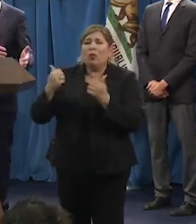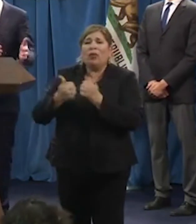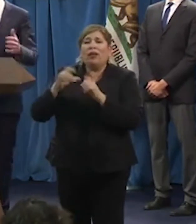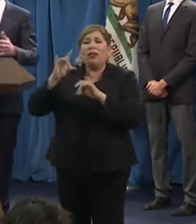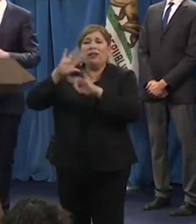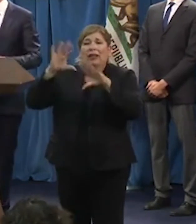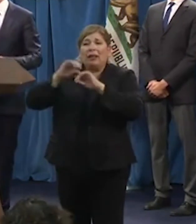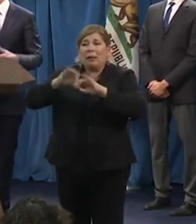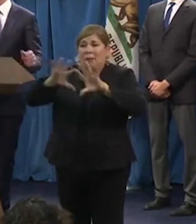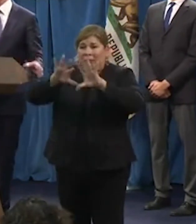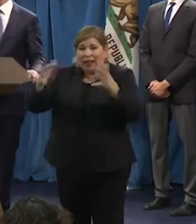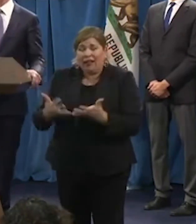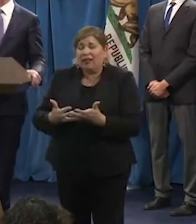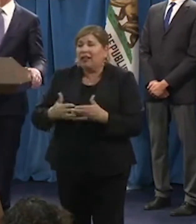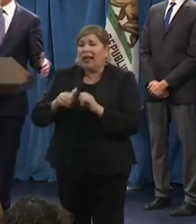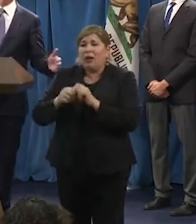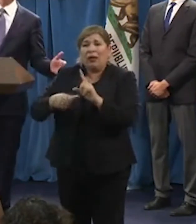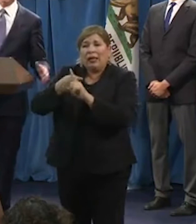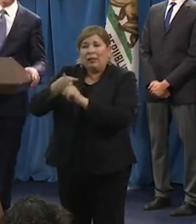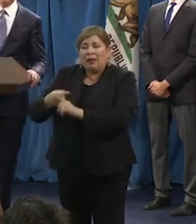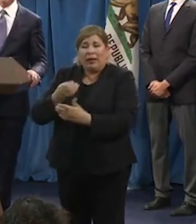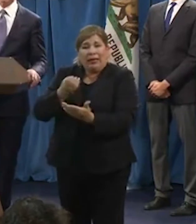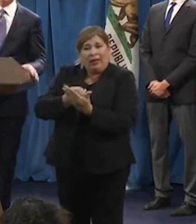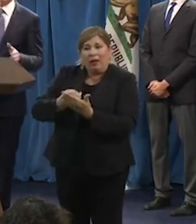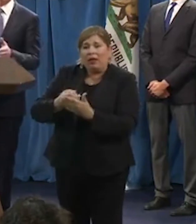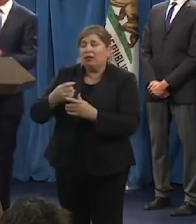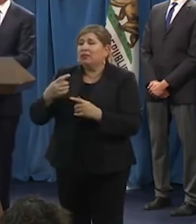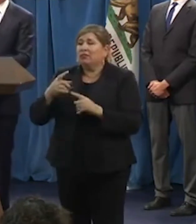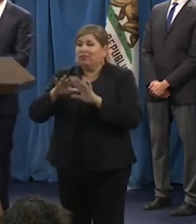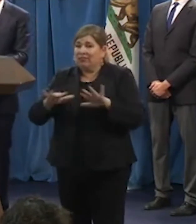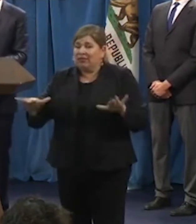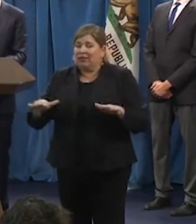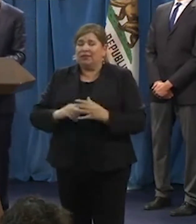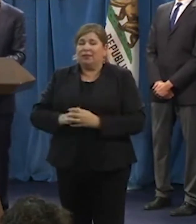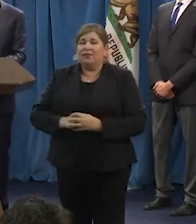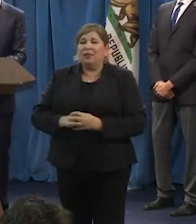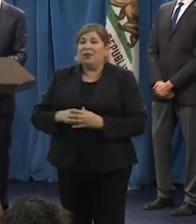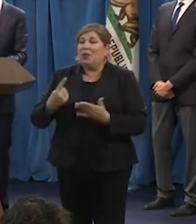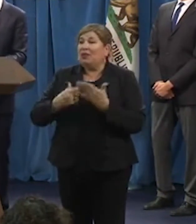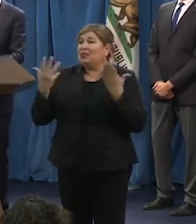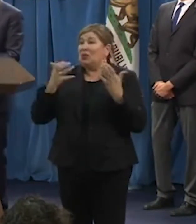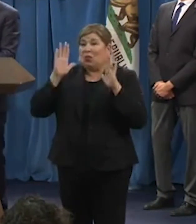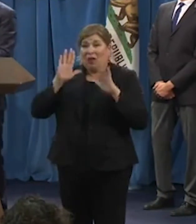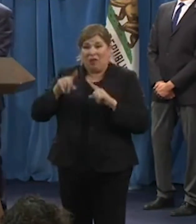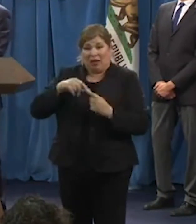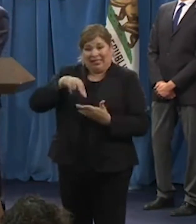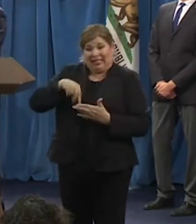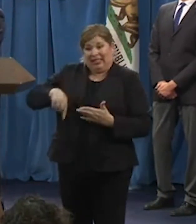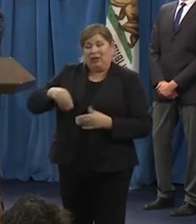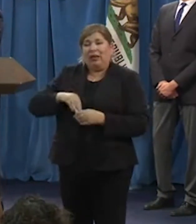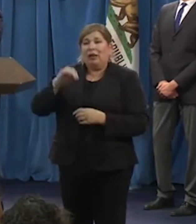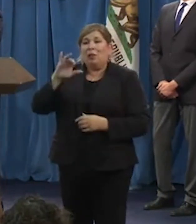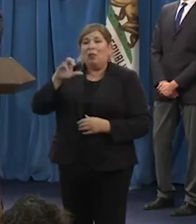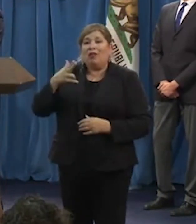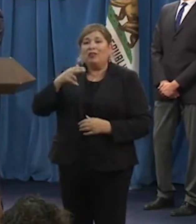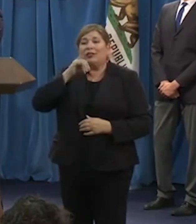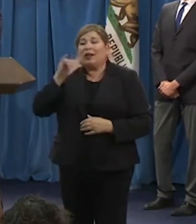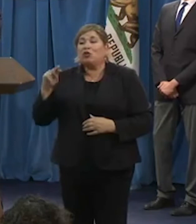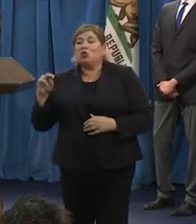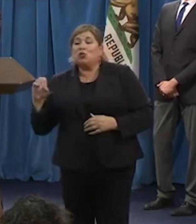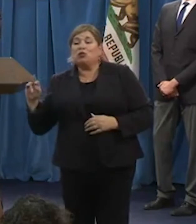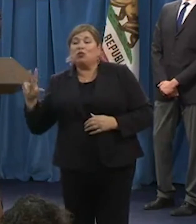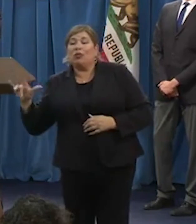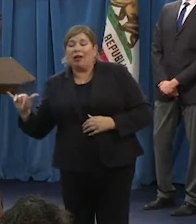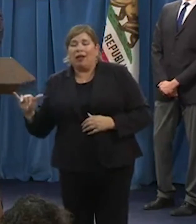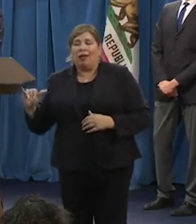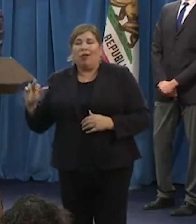on economic conditions. And the wonderful thing about standing here in March and not in June and July, or worse,